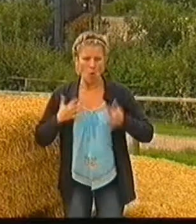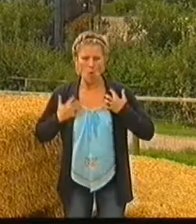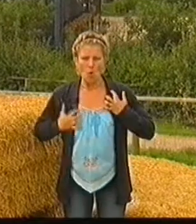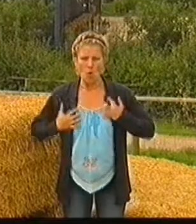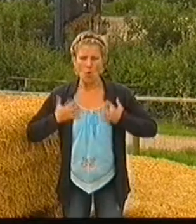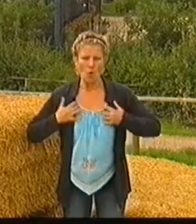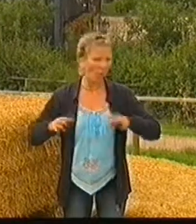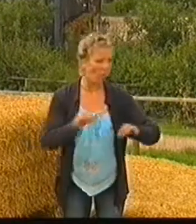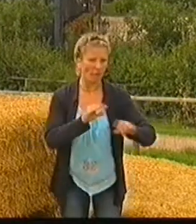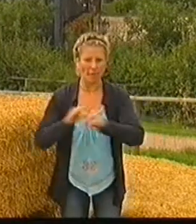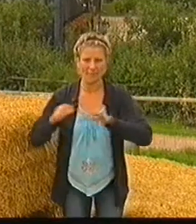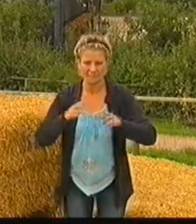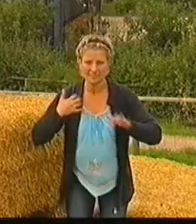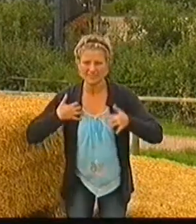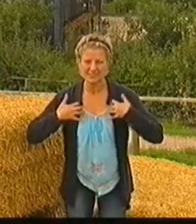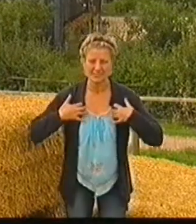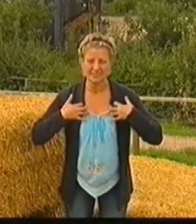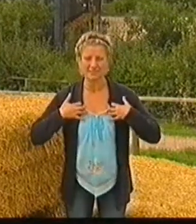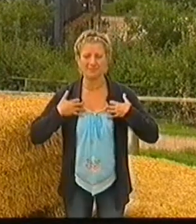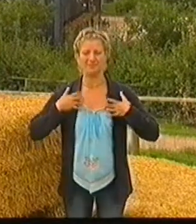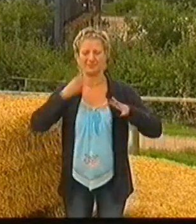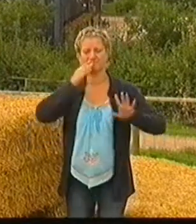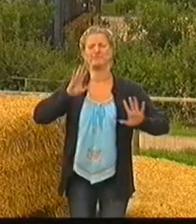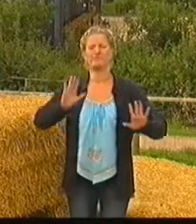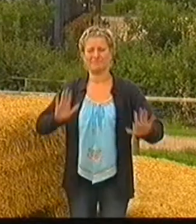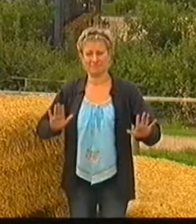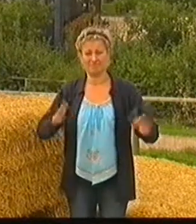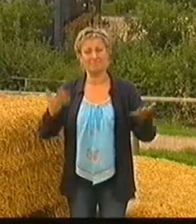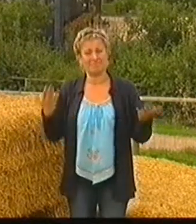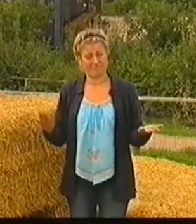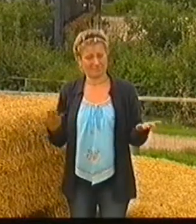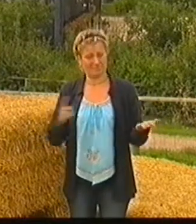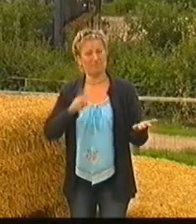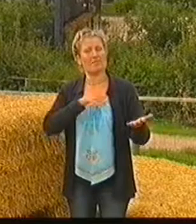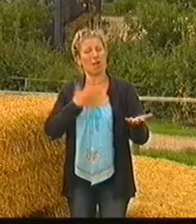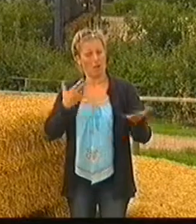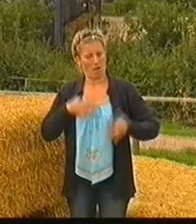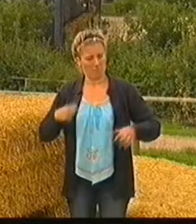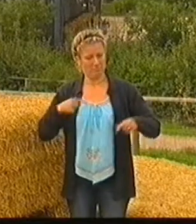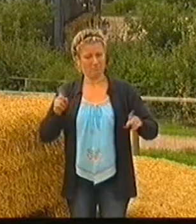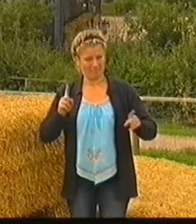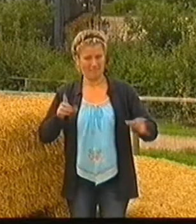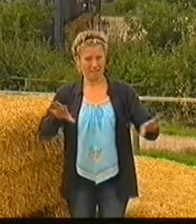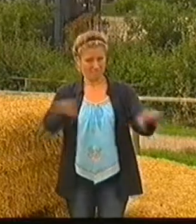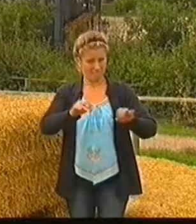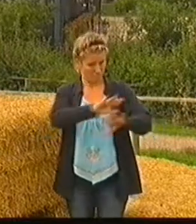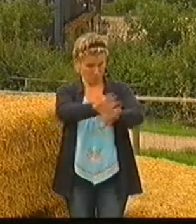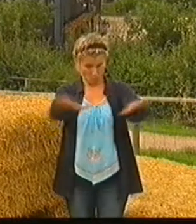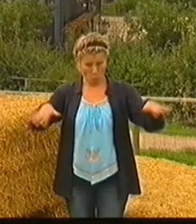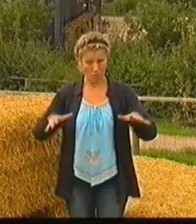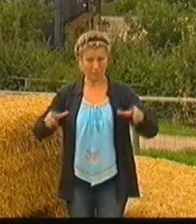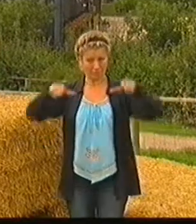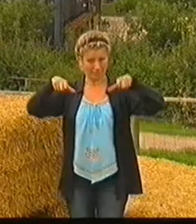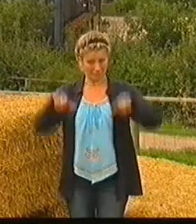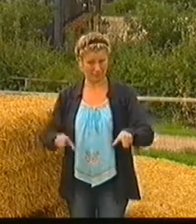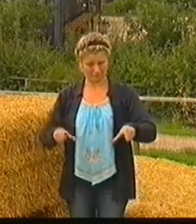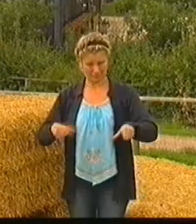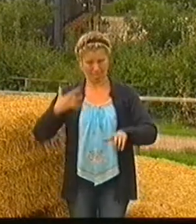There was a buzz of excitement round the table. "I therefore invite you all," Mr. Fox went on,